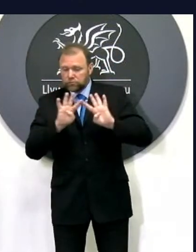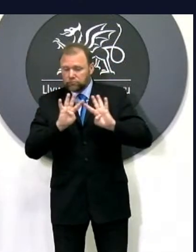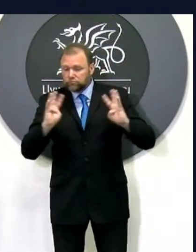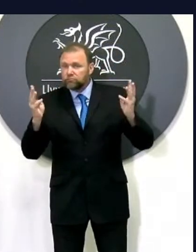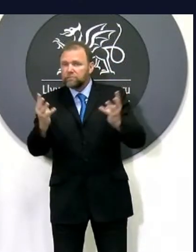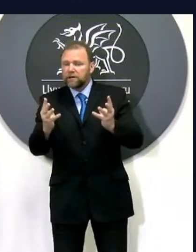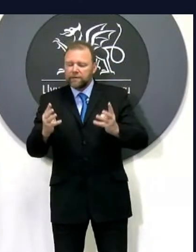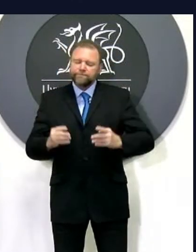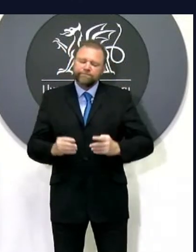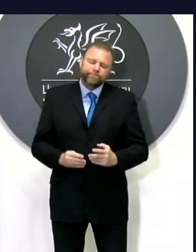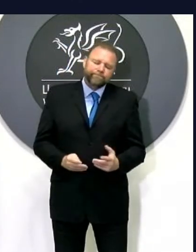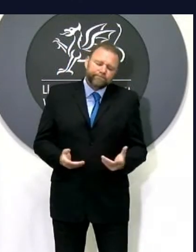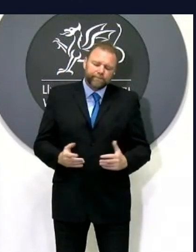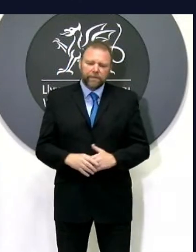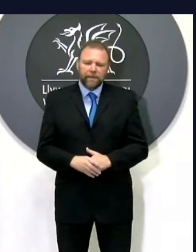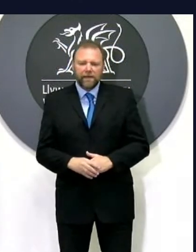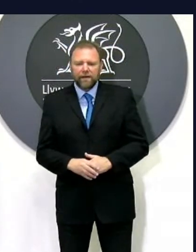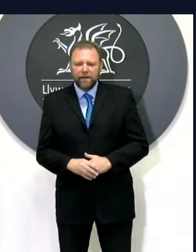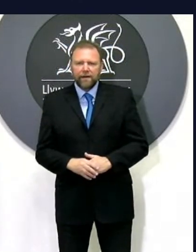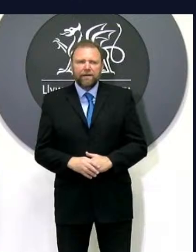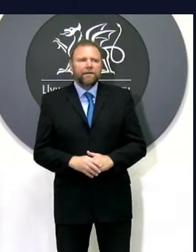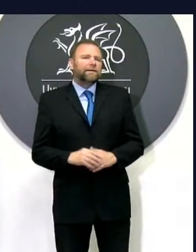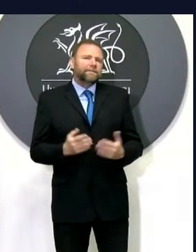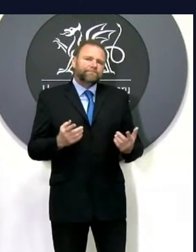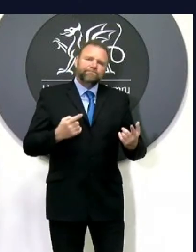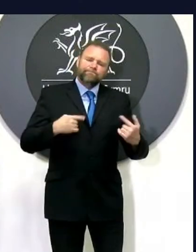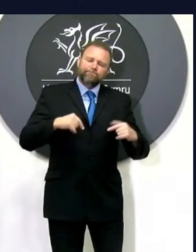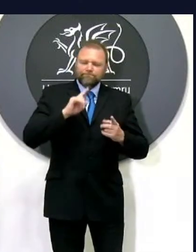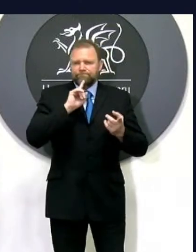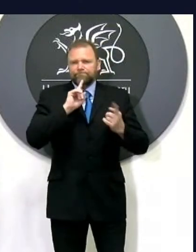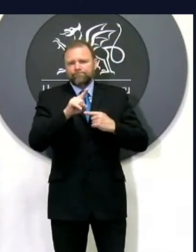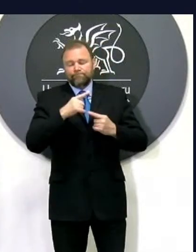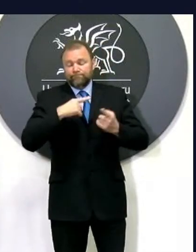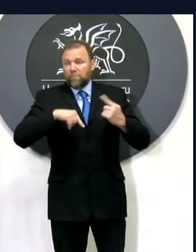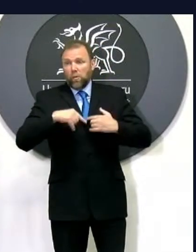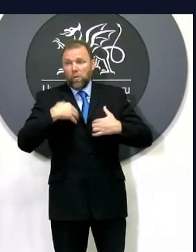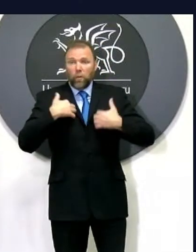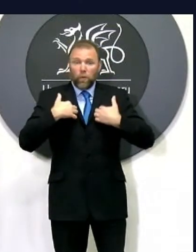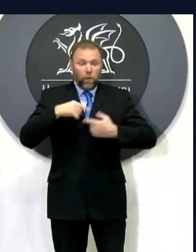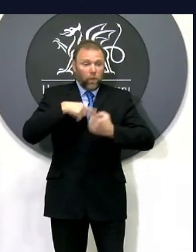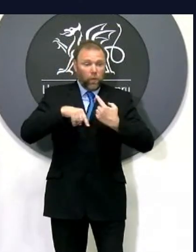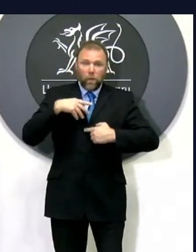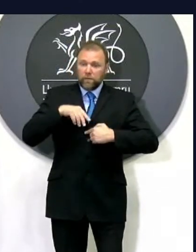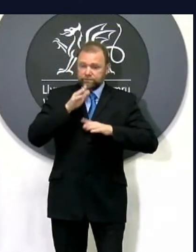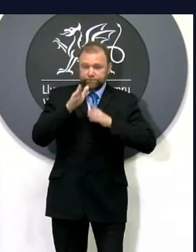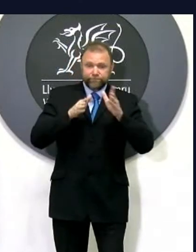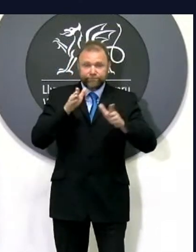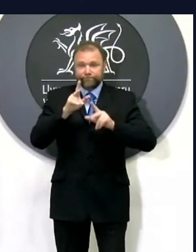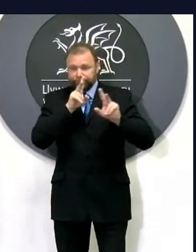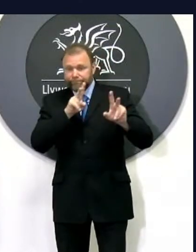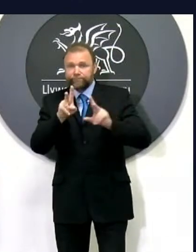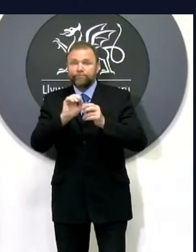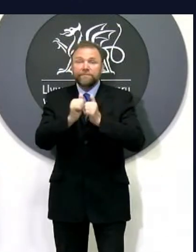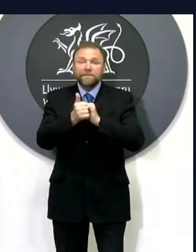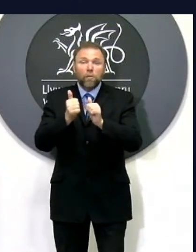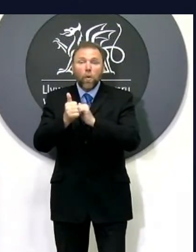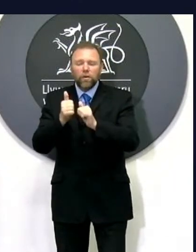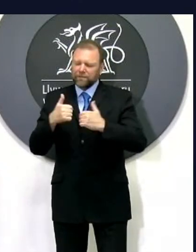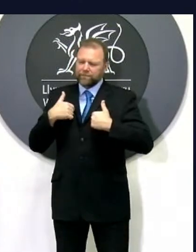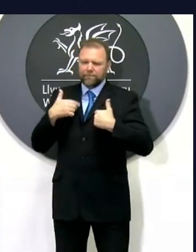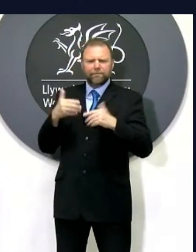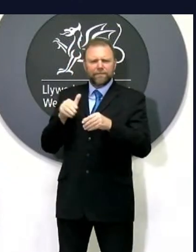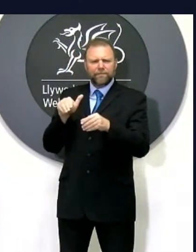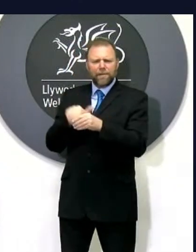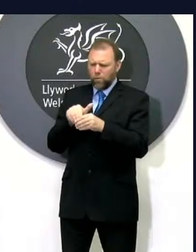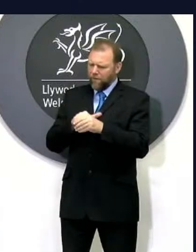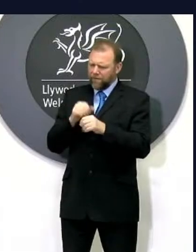Look, we all look forward to being able to be back watching sport. I've been a member of Glamorgan Cricket Club